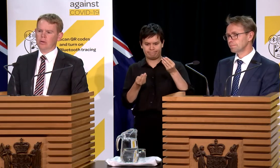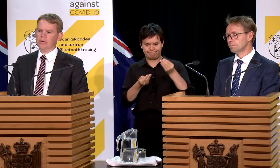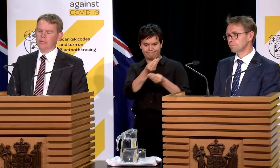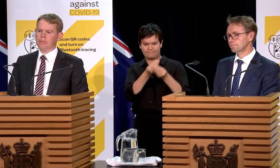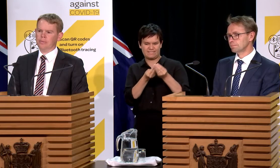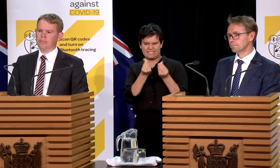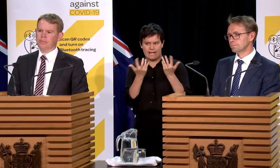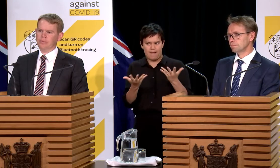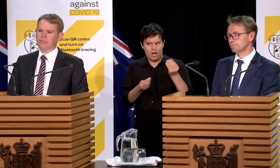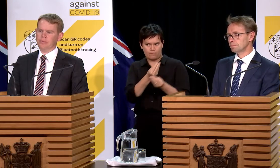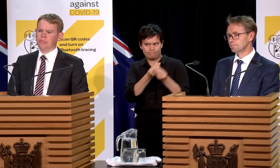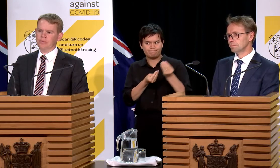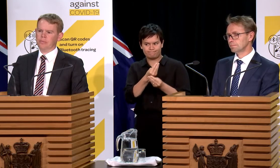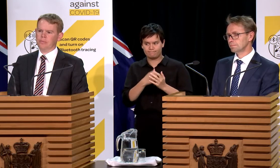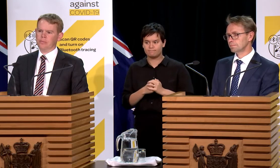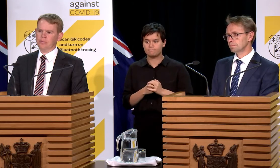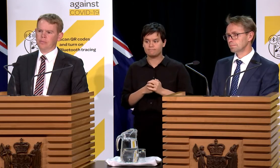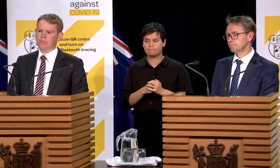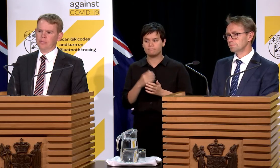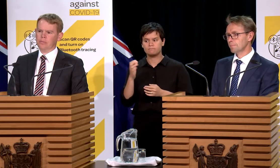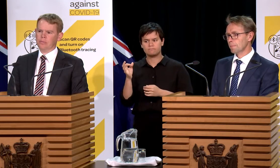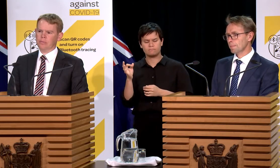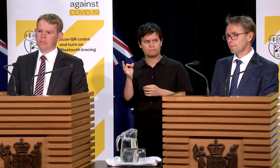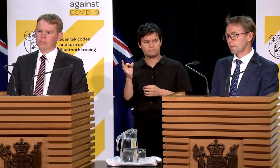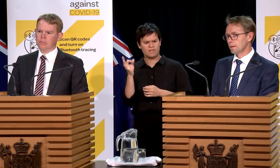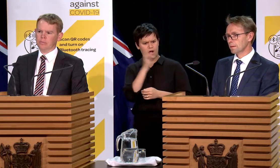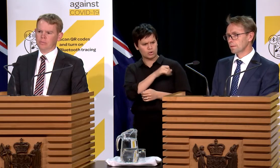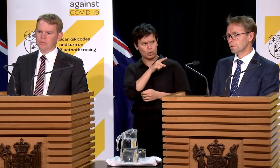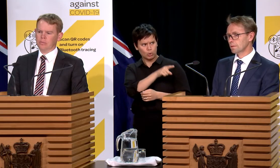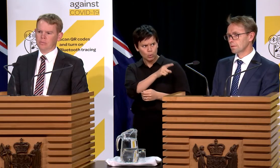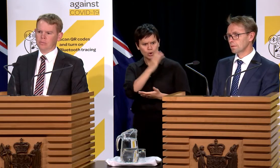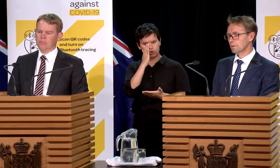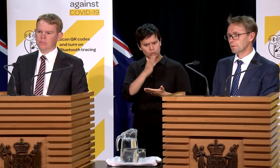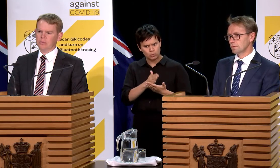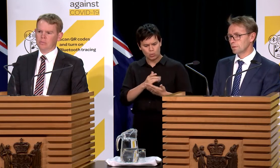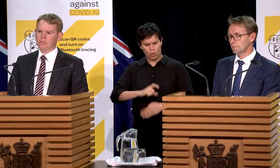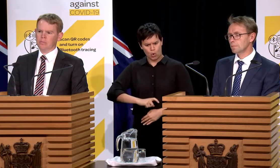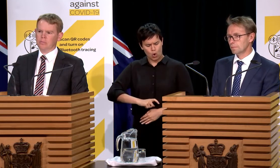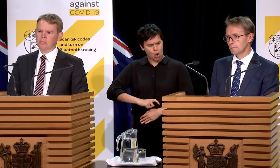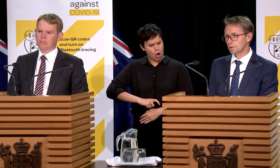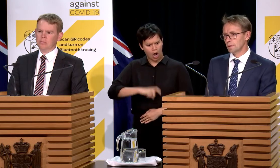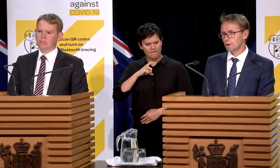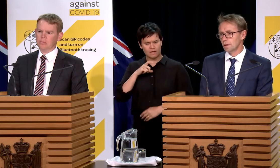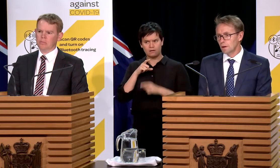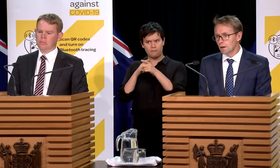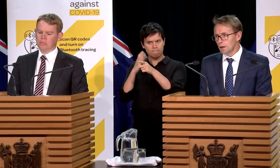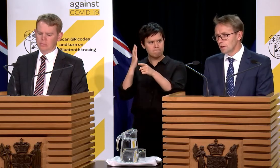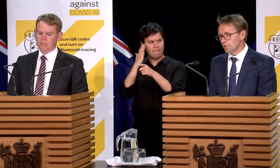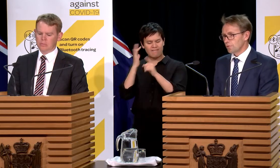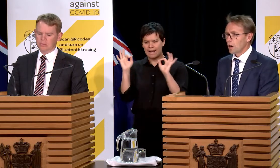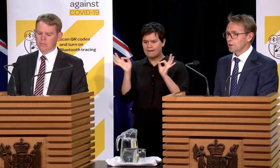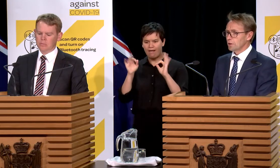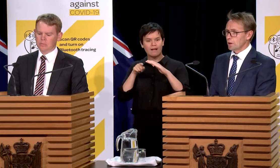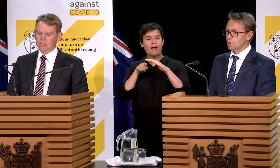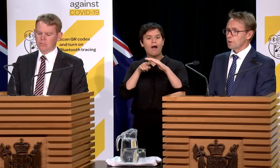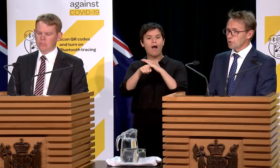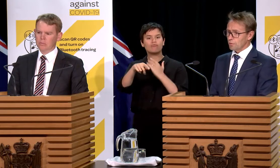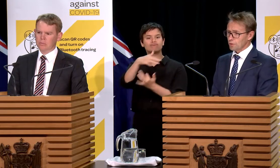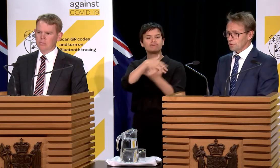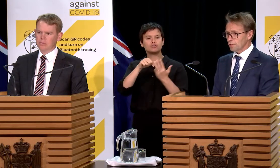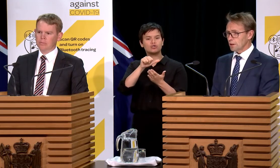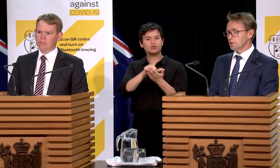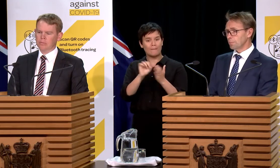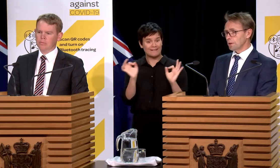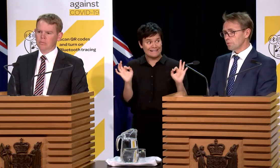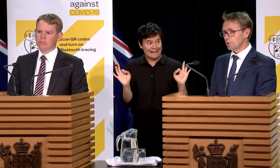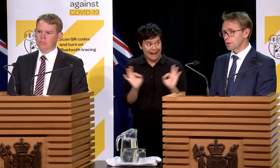certain that the woman has been self-isolating, that she hasn't visited any other stores, shops, events, or anything of the like? Yes, with a high degree of